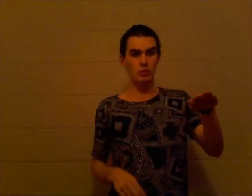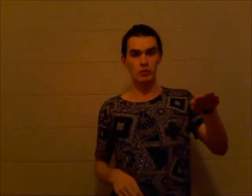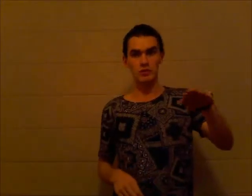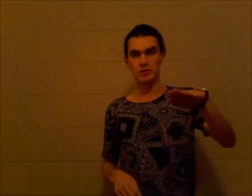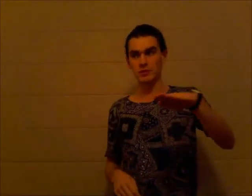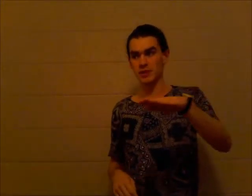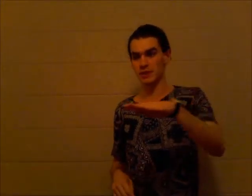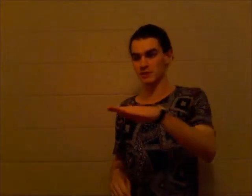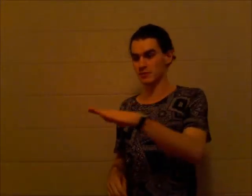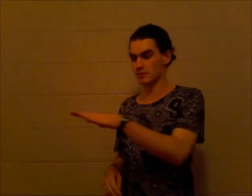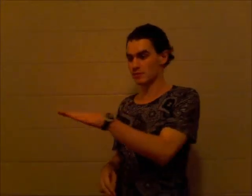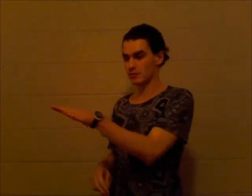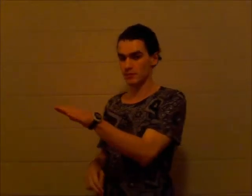walks over to his car,